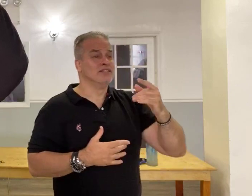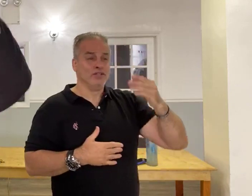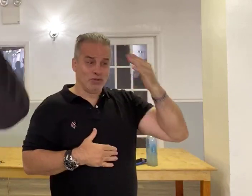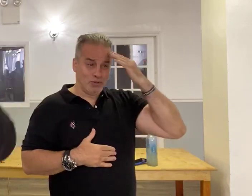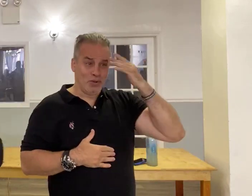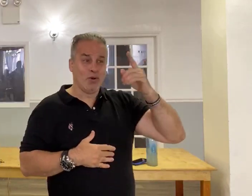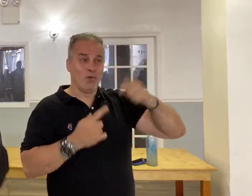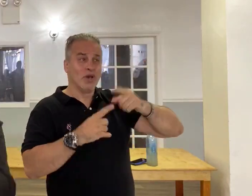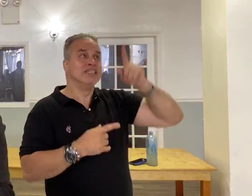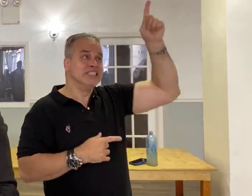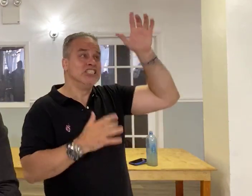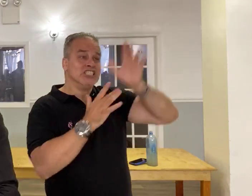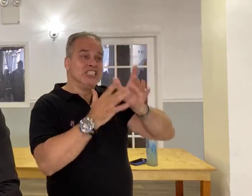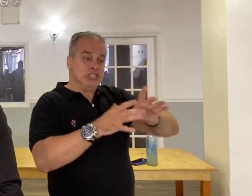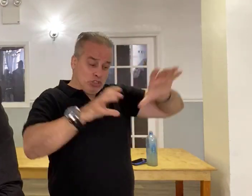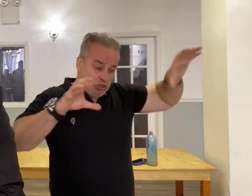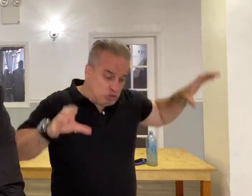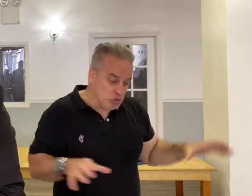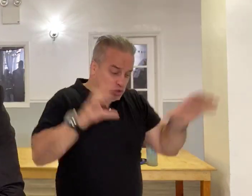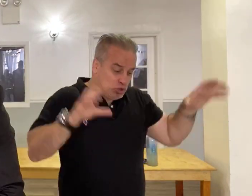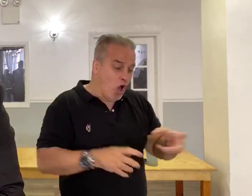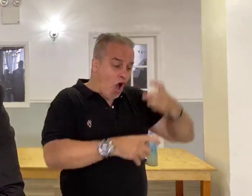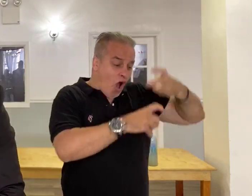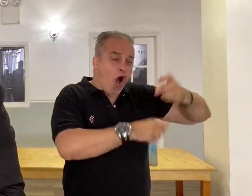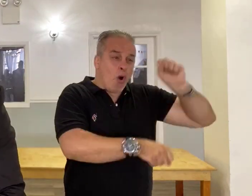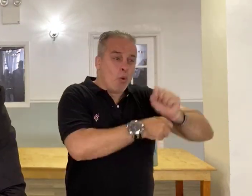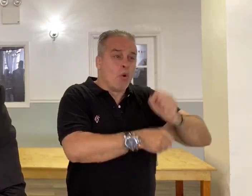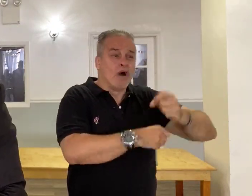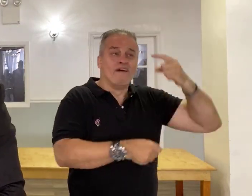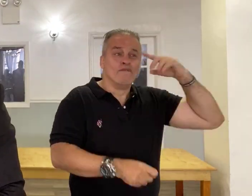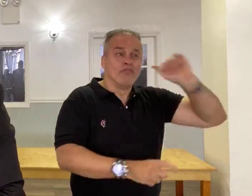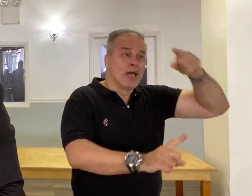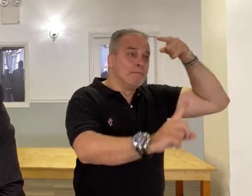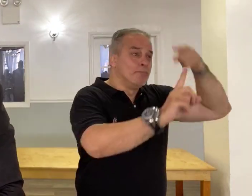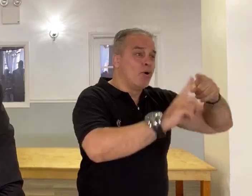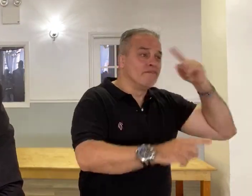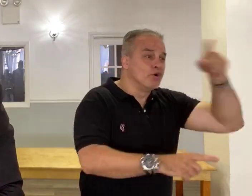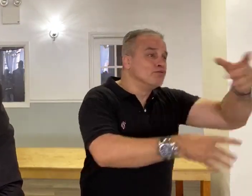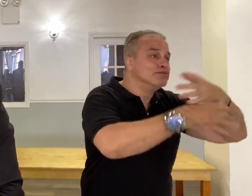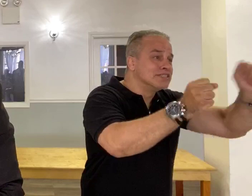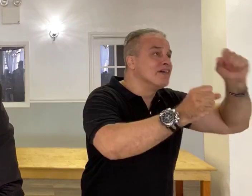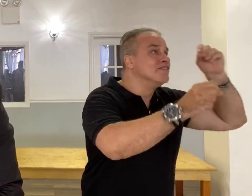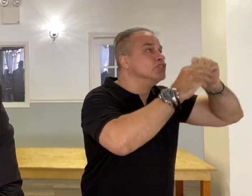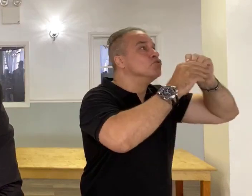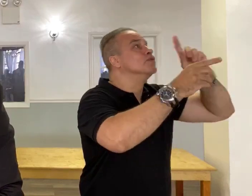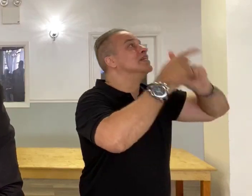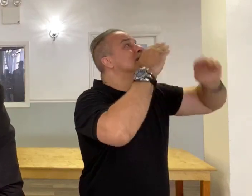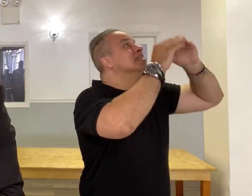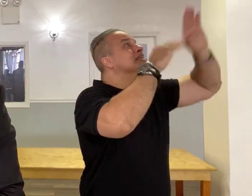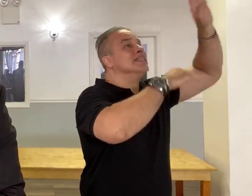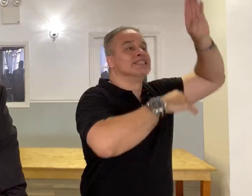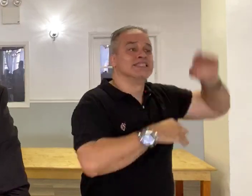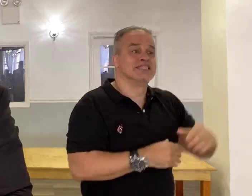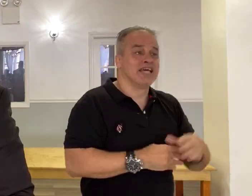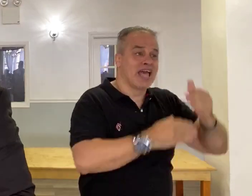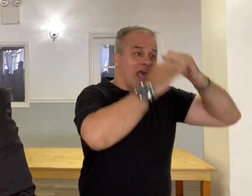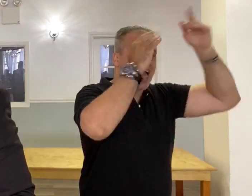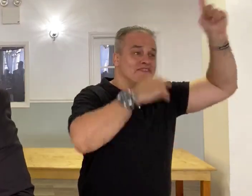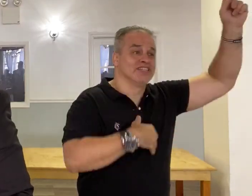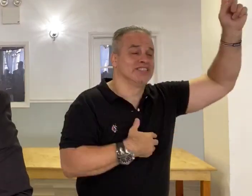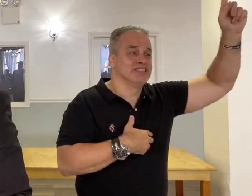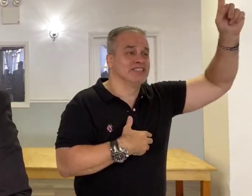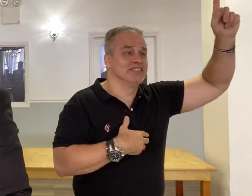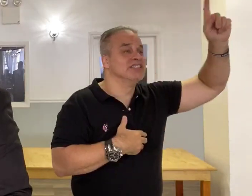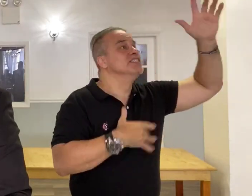his hands, a crown of thorns on his head, went to the cross, and he died for our sins. He died for